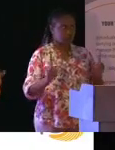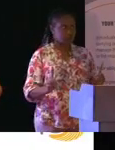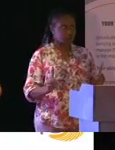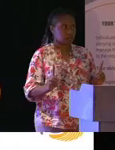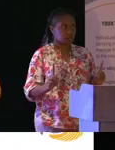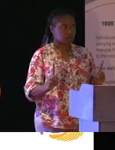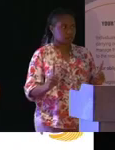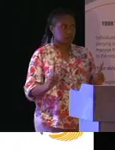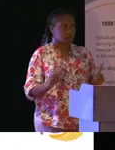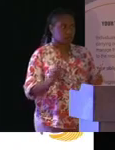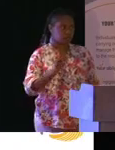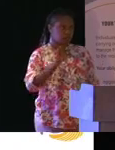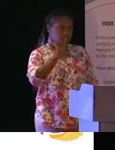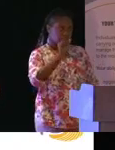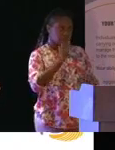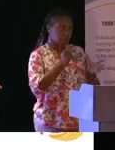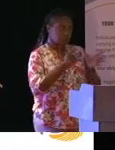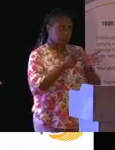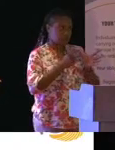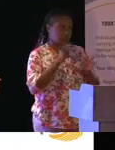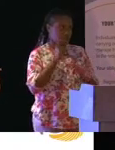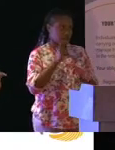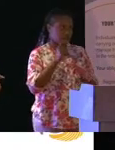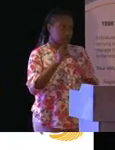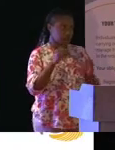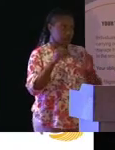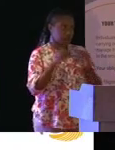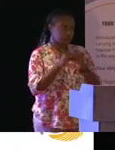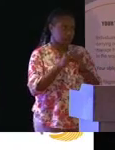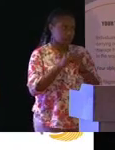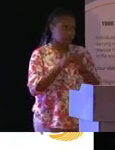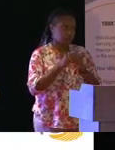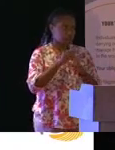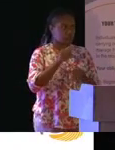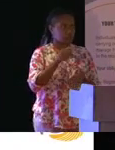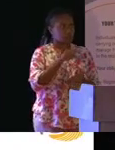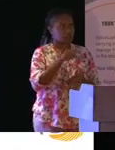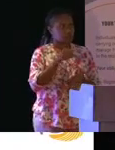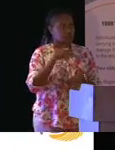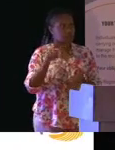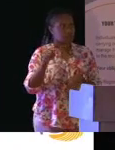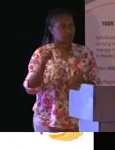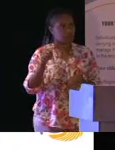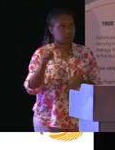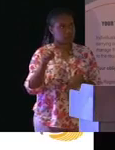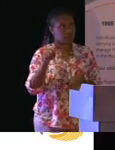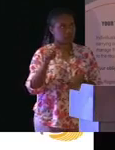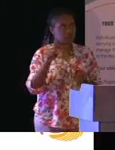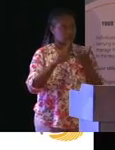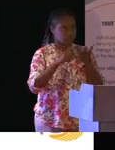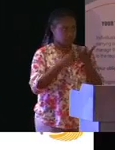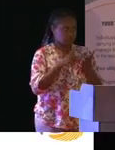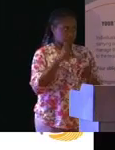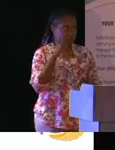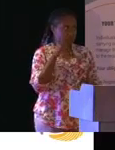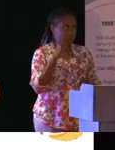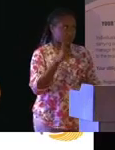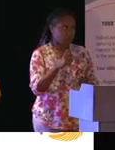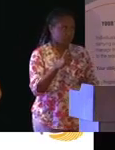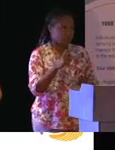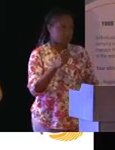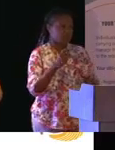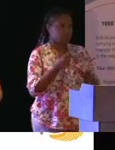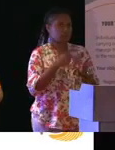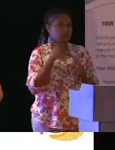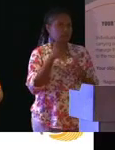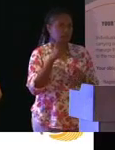account to IRC account. So this would be the form. I would like to emphasize a bit on